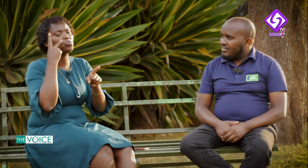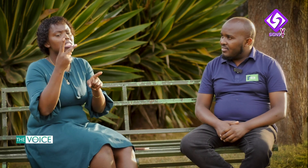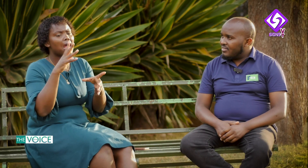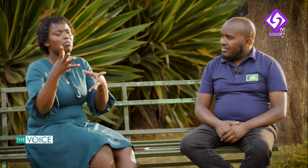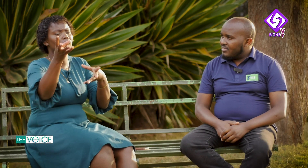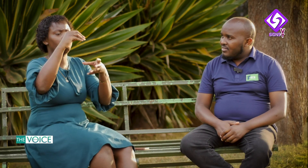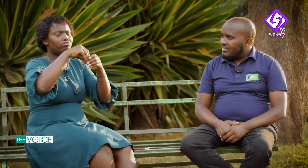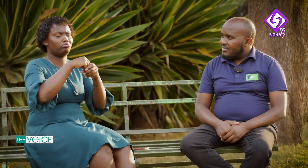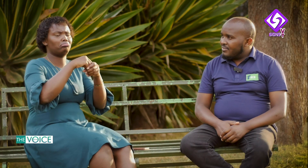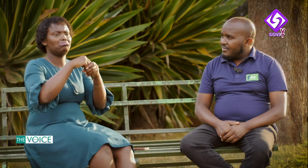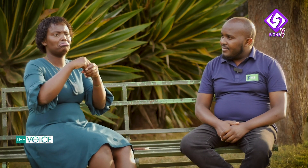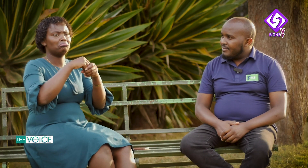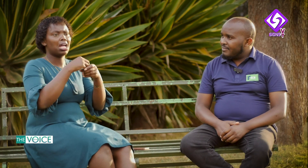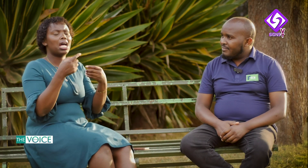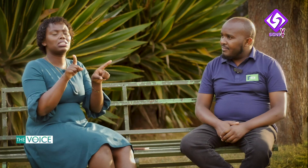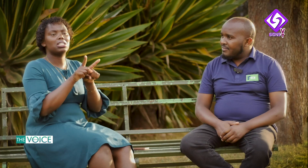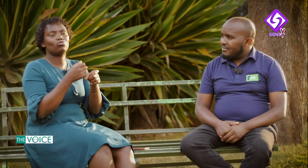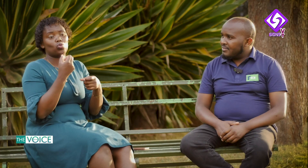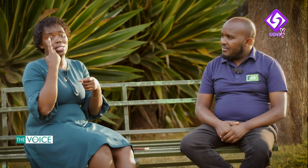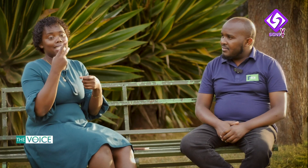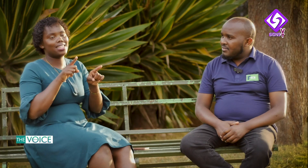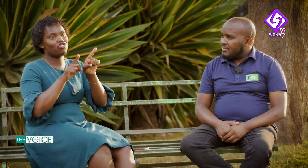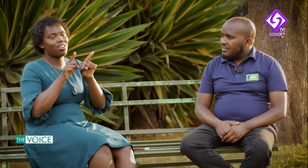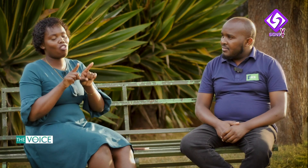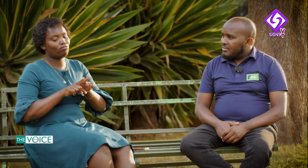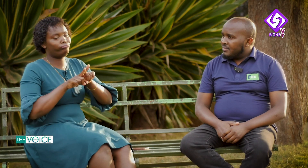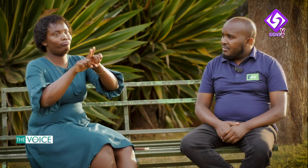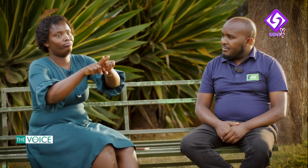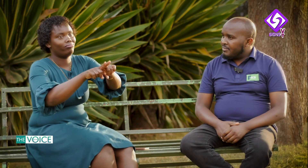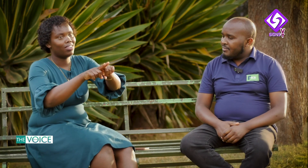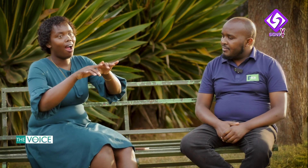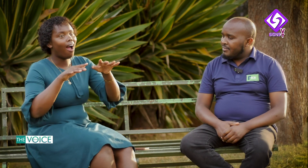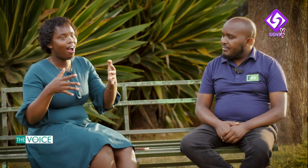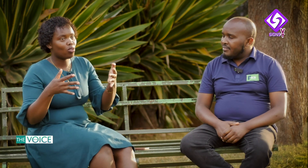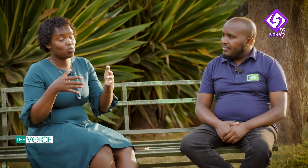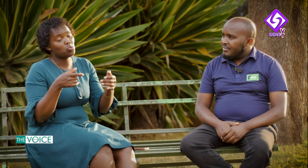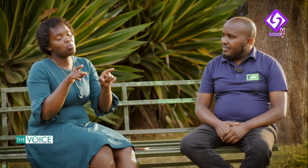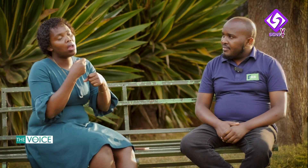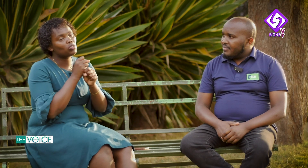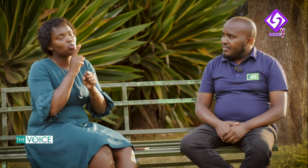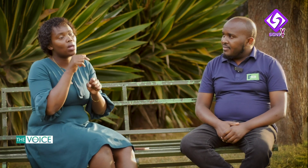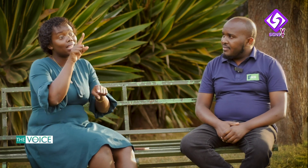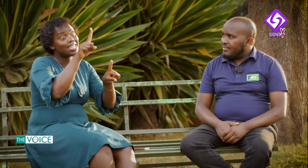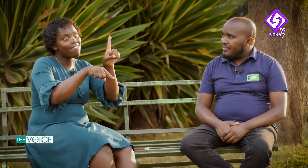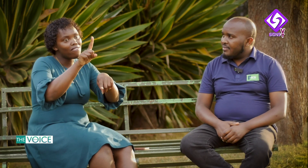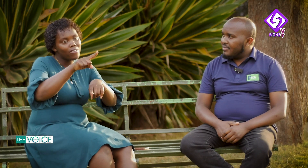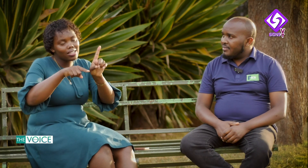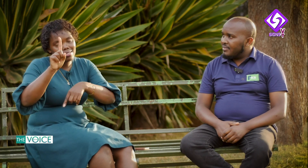also aid in inclusion so that we can work together as the diversity